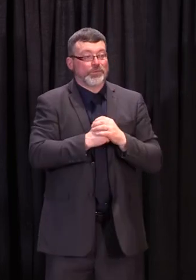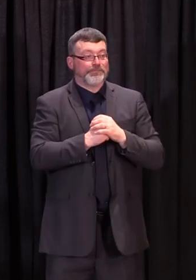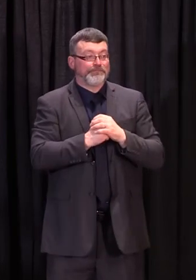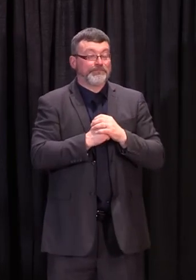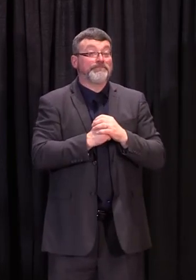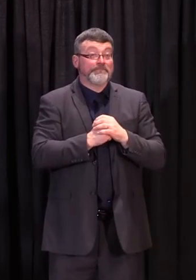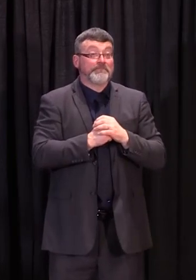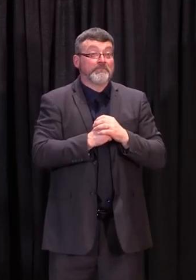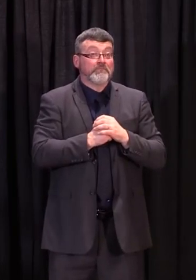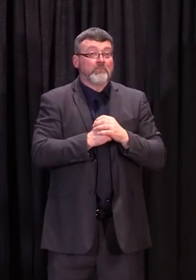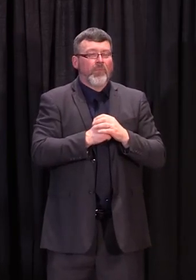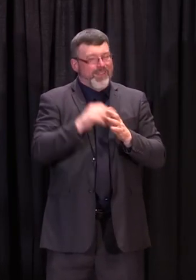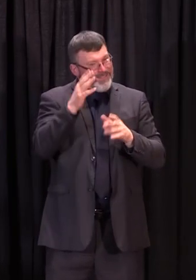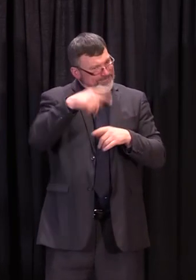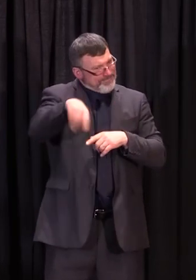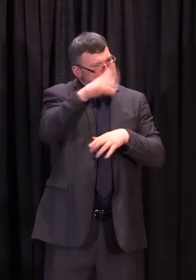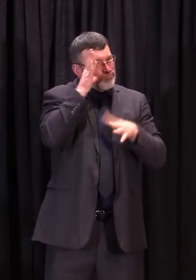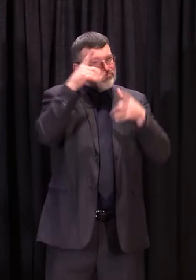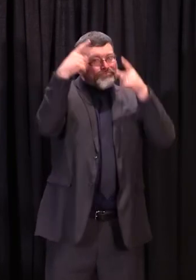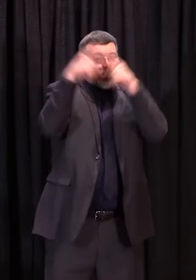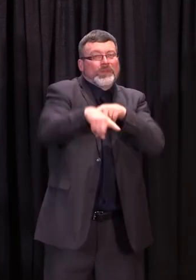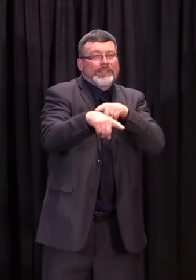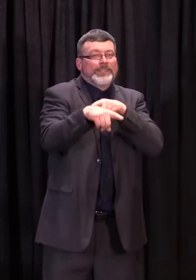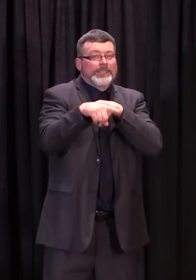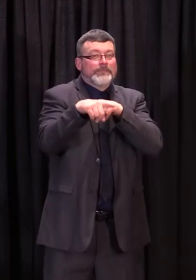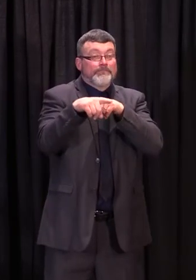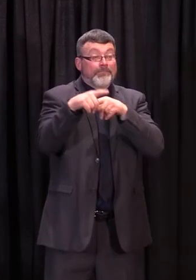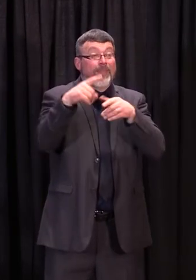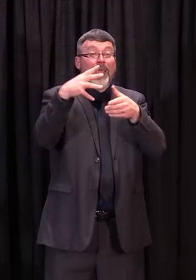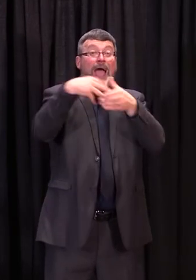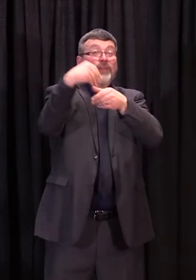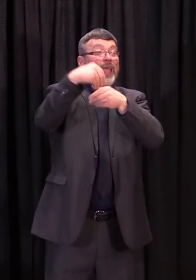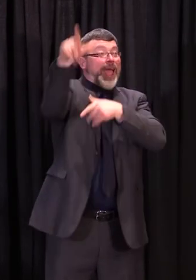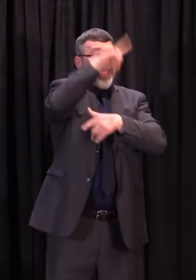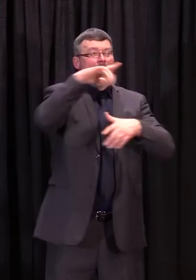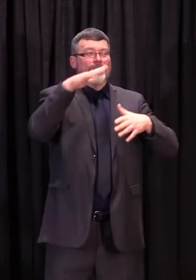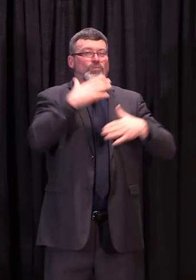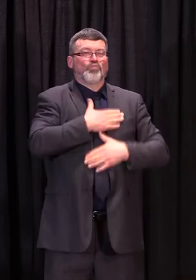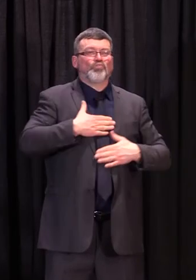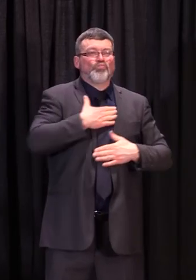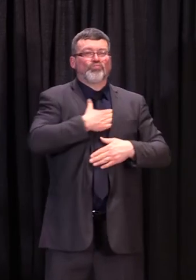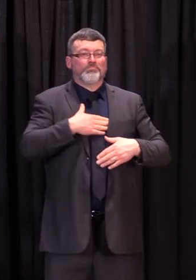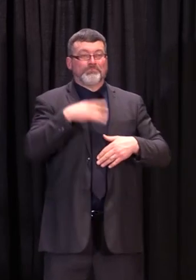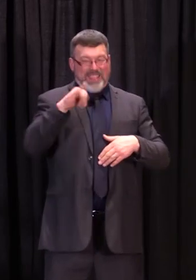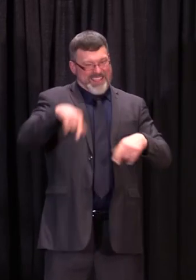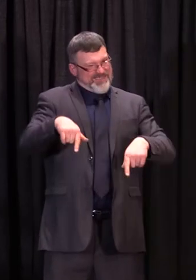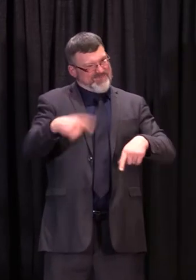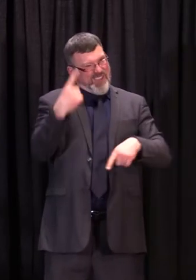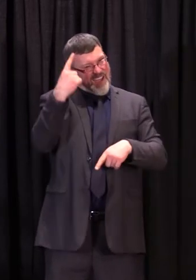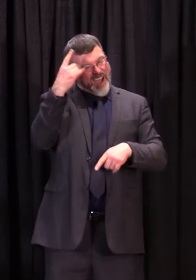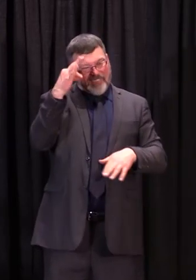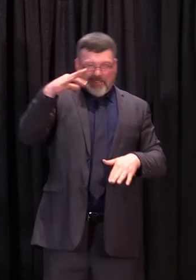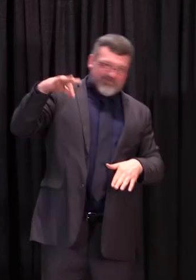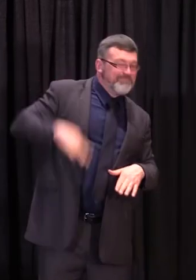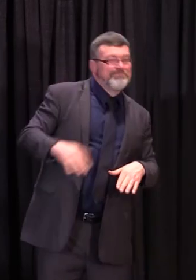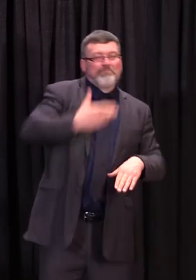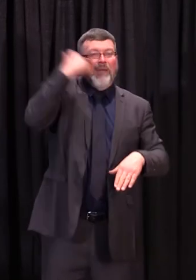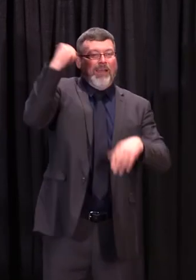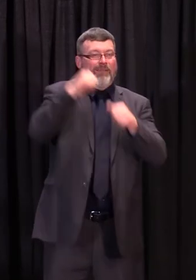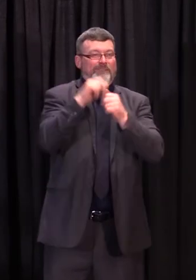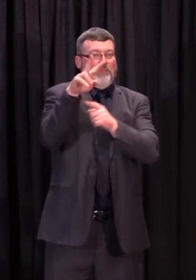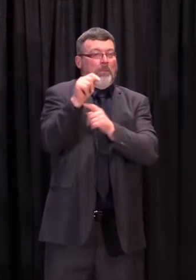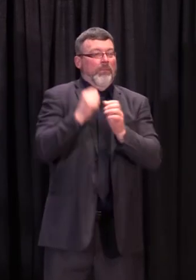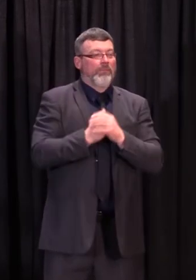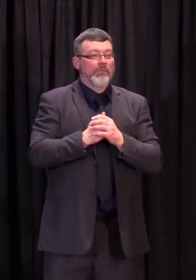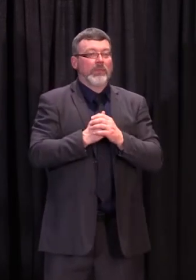recreation is one of our state's biggest advantages, which is why I propose putting $5 million into the Vermont